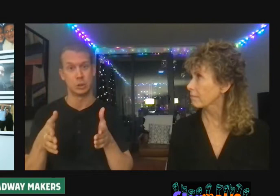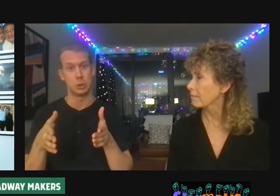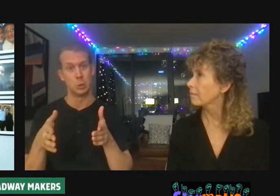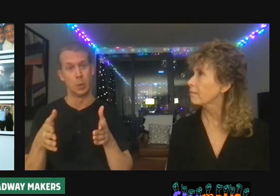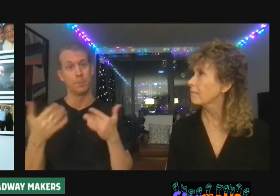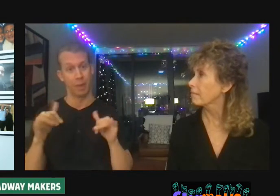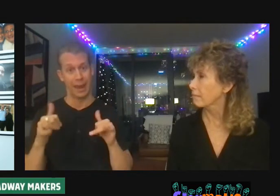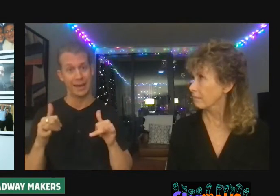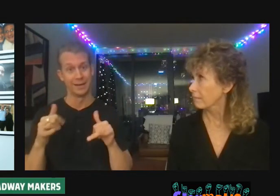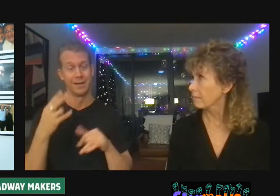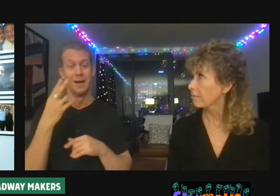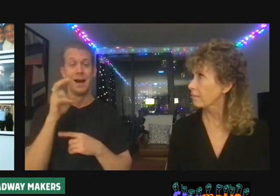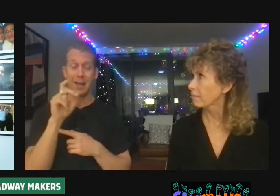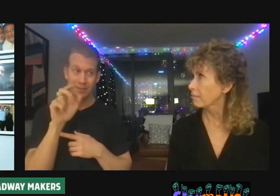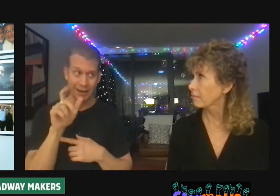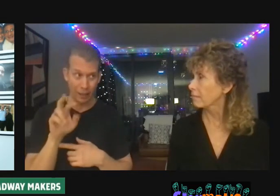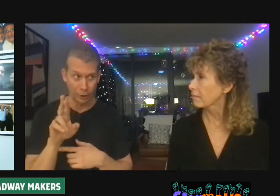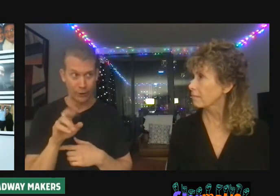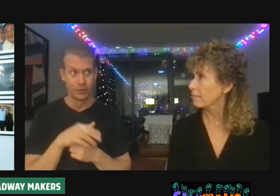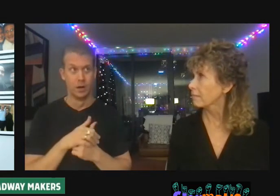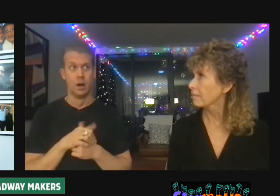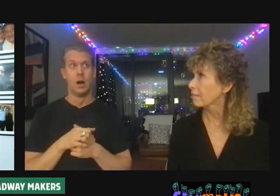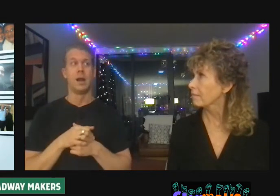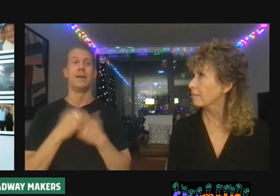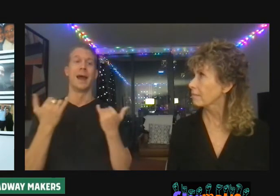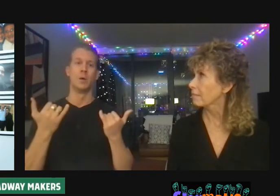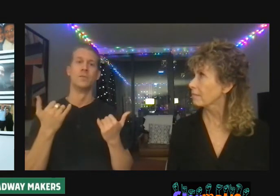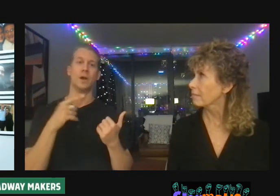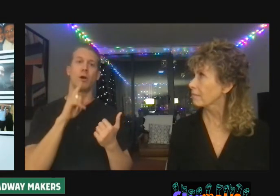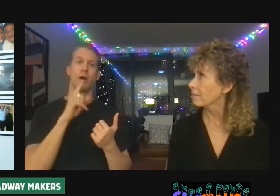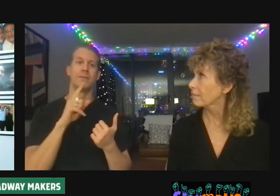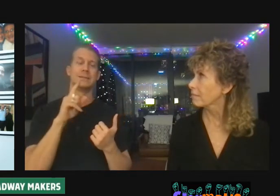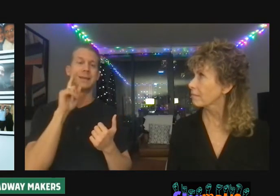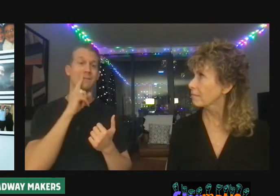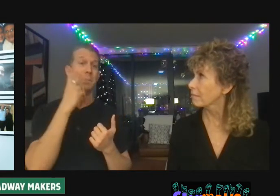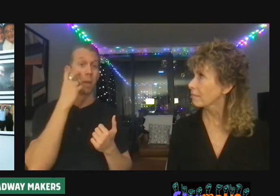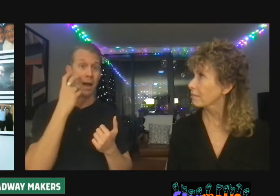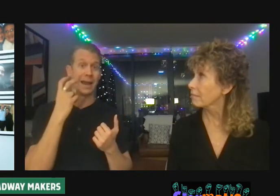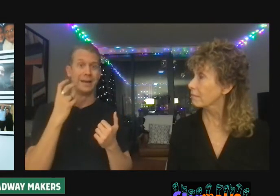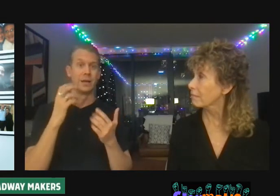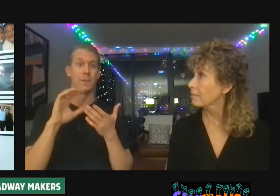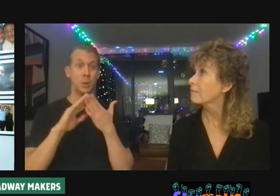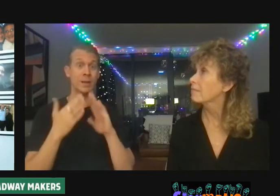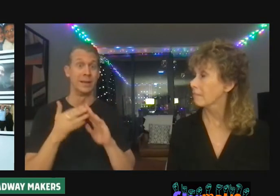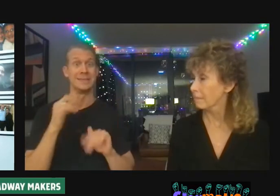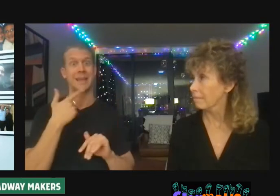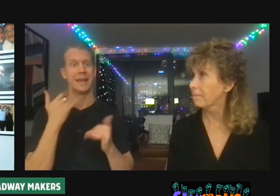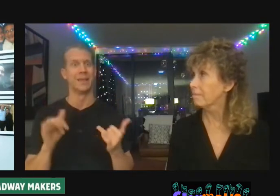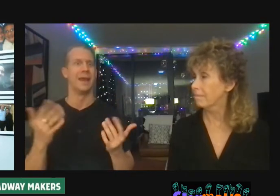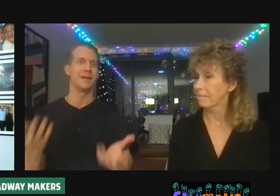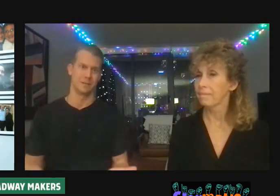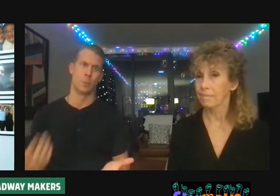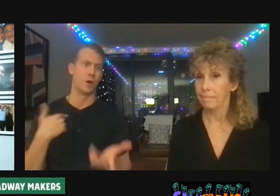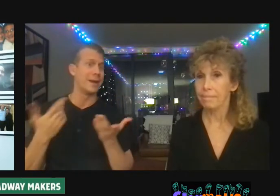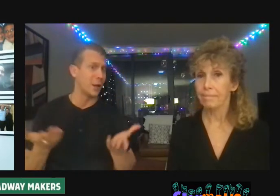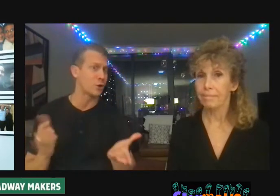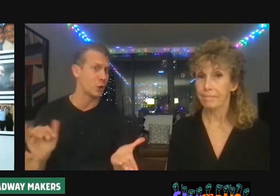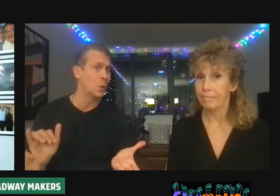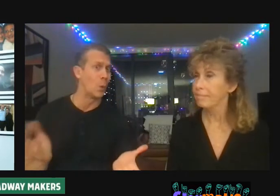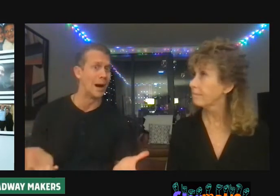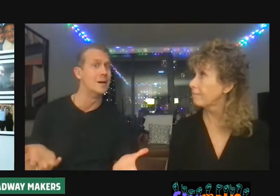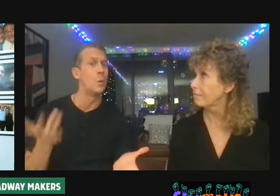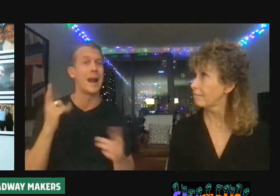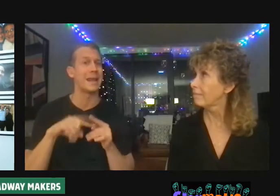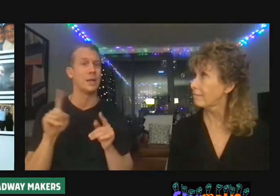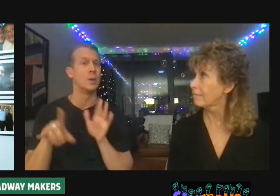person to play Helen Keller. And now there are the deaf blind community saying, like, we're here